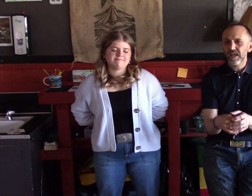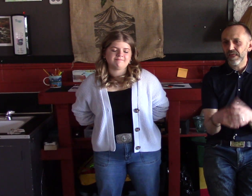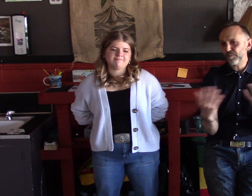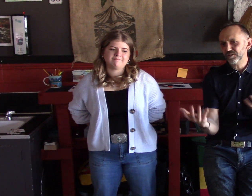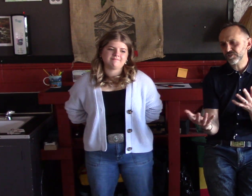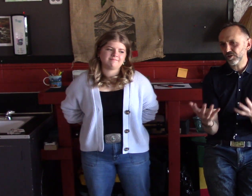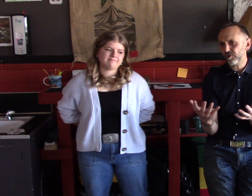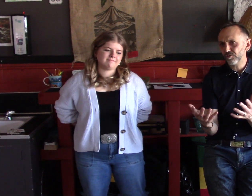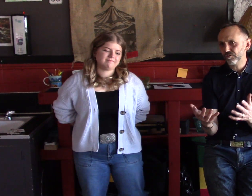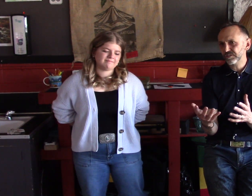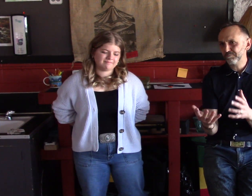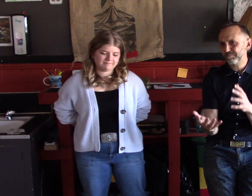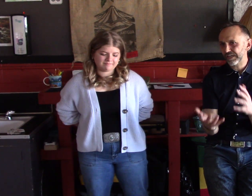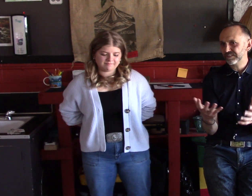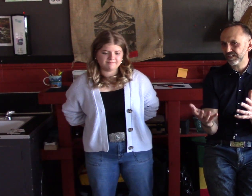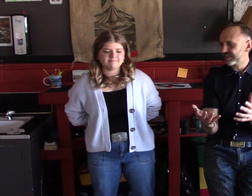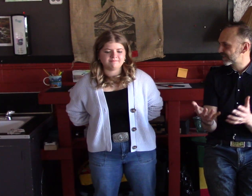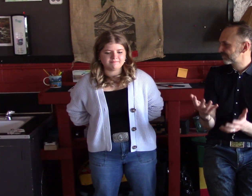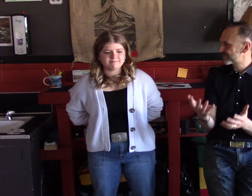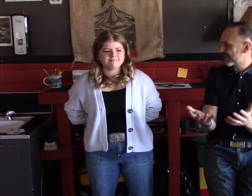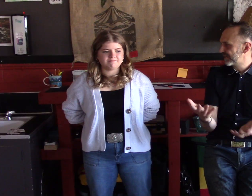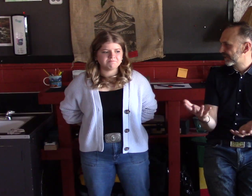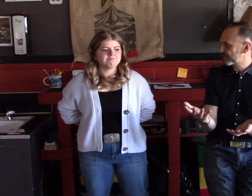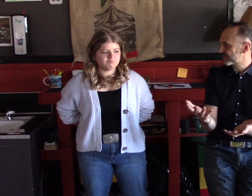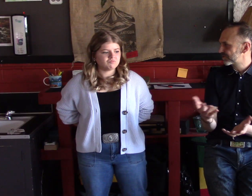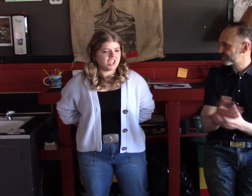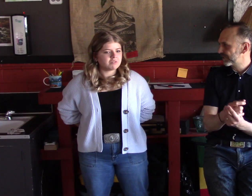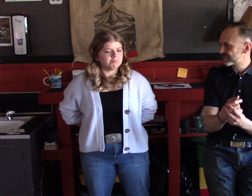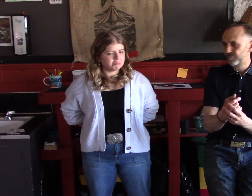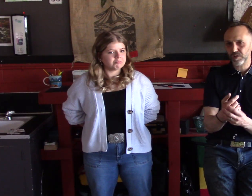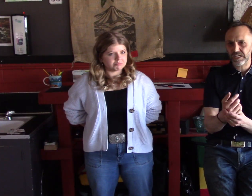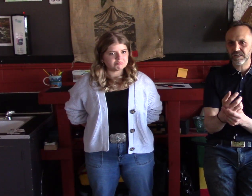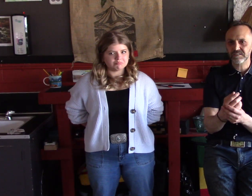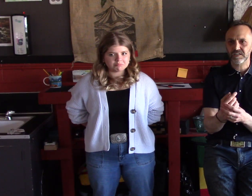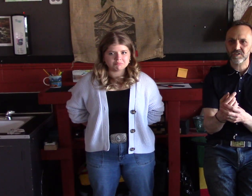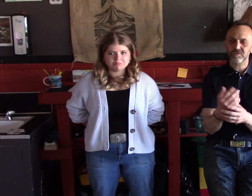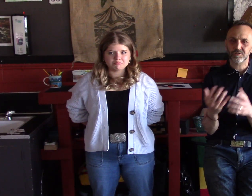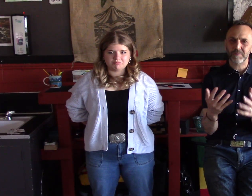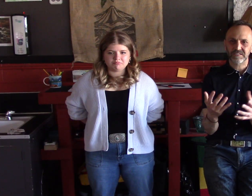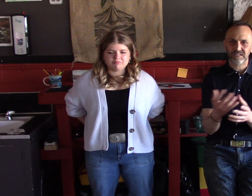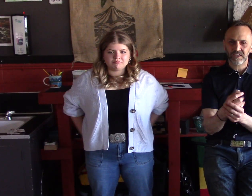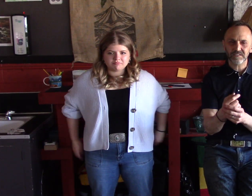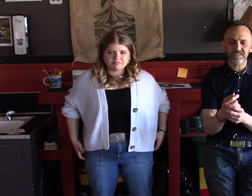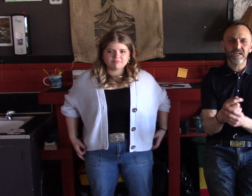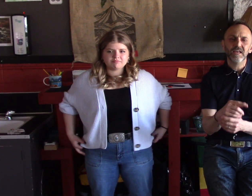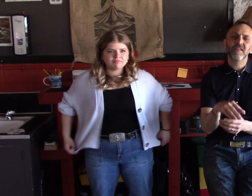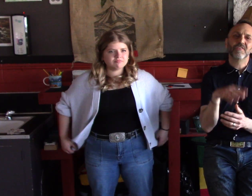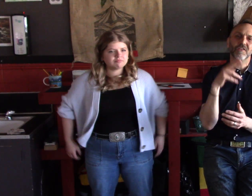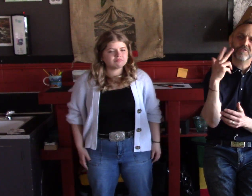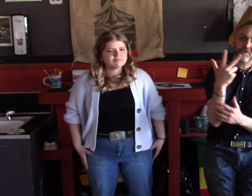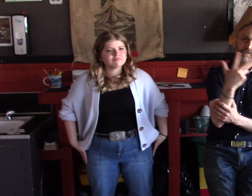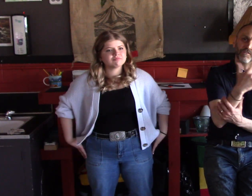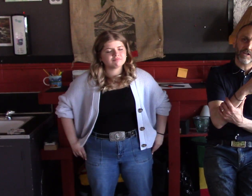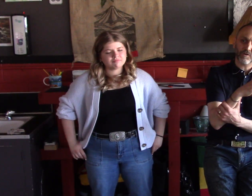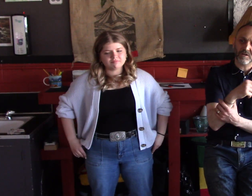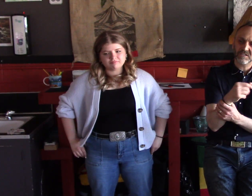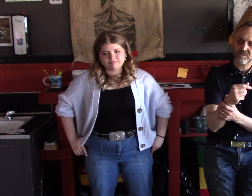then we're just going to go through some basic sign language, right? Some greetings and just those basic things. The third video is going to